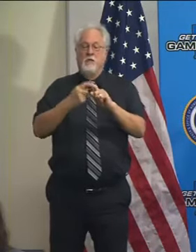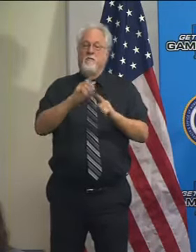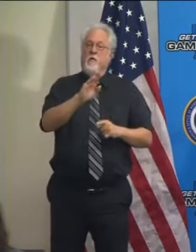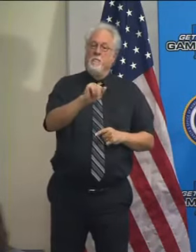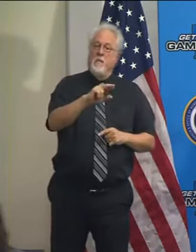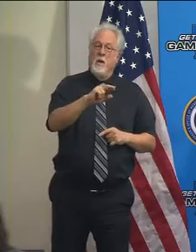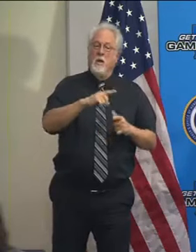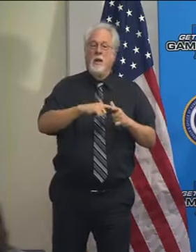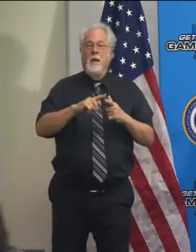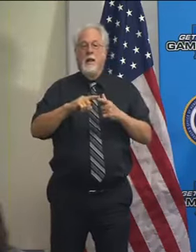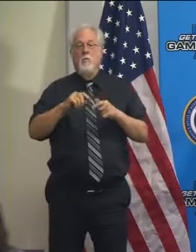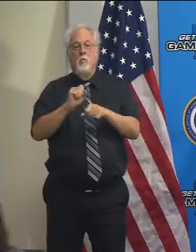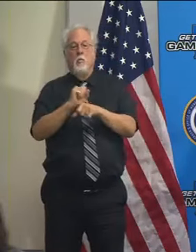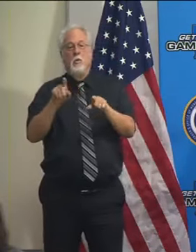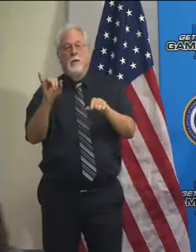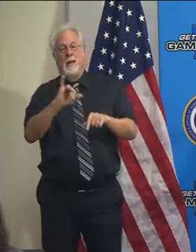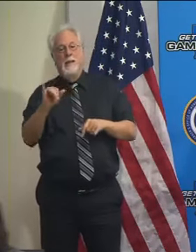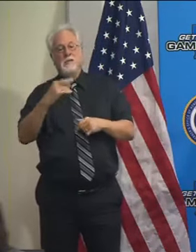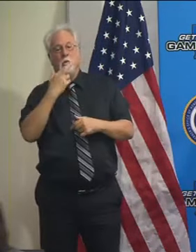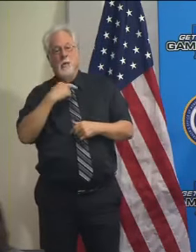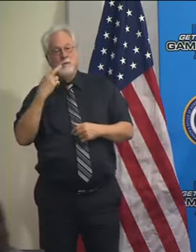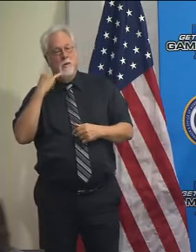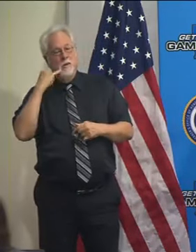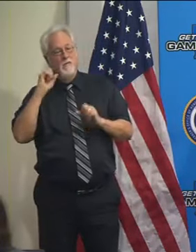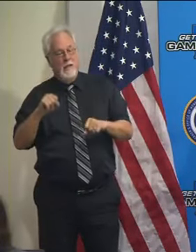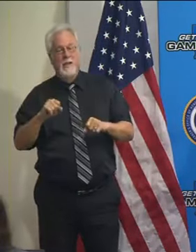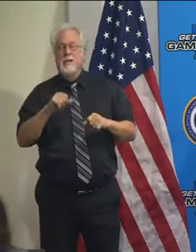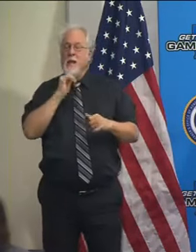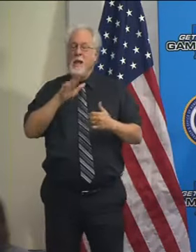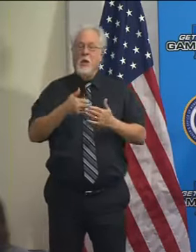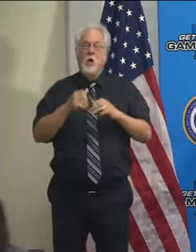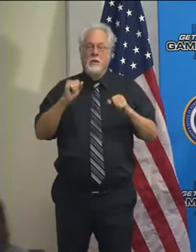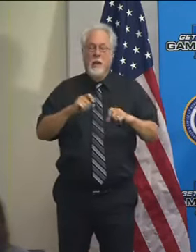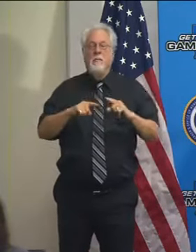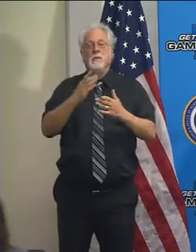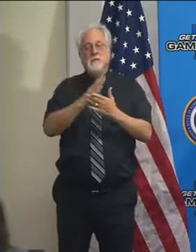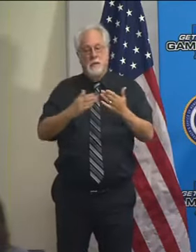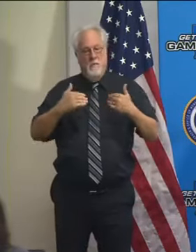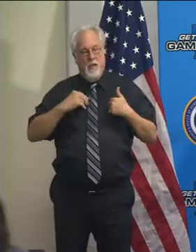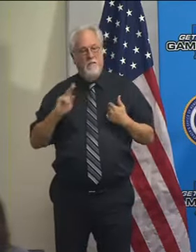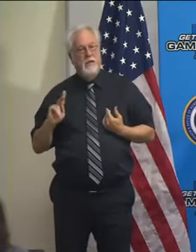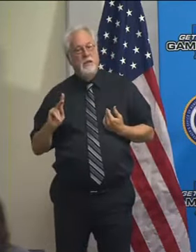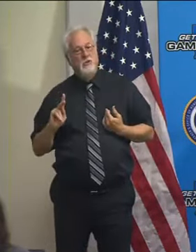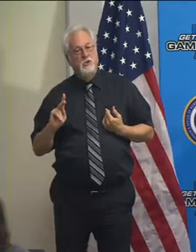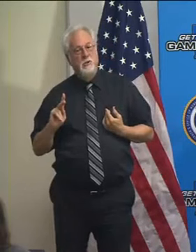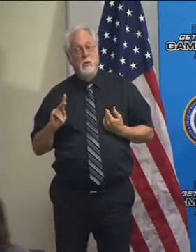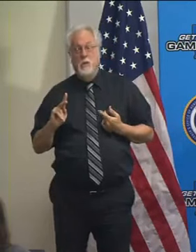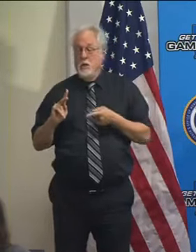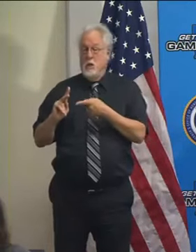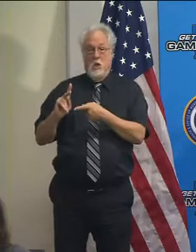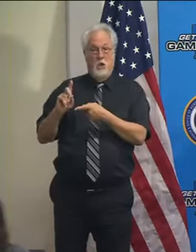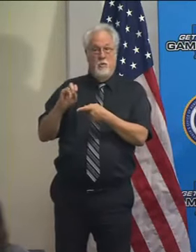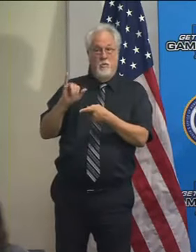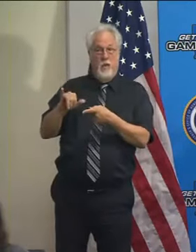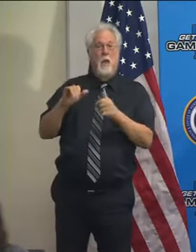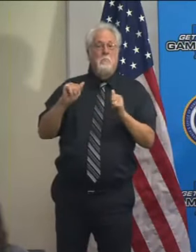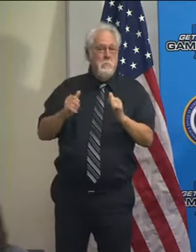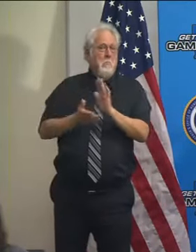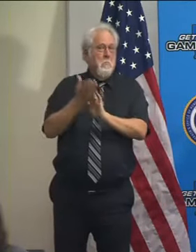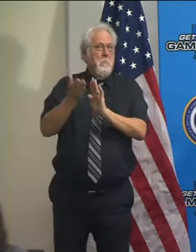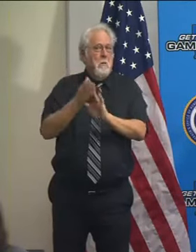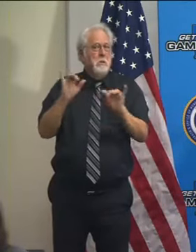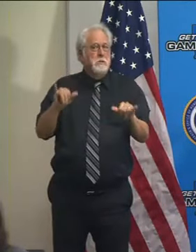start operating as a restaurant if they are able. Not all of them can, but some of them have a kitchen. And if they'll do that, they can operate under the